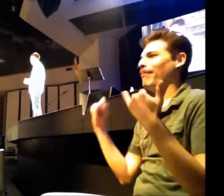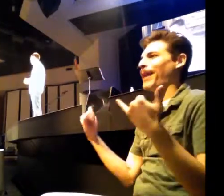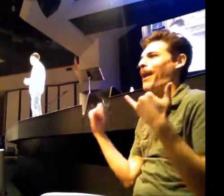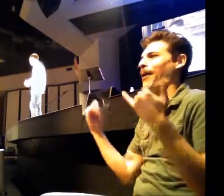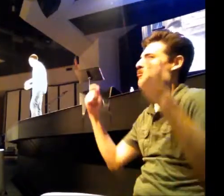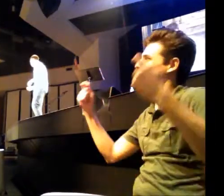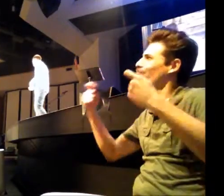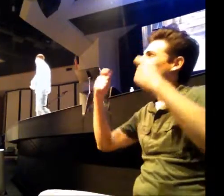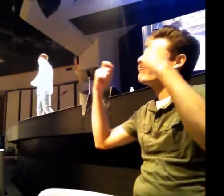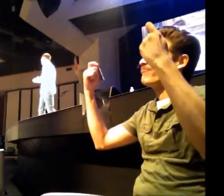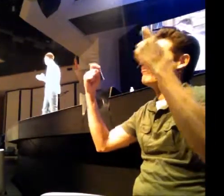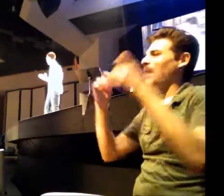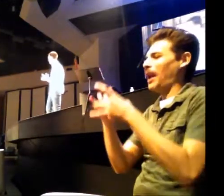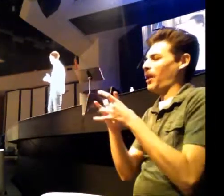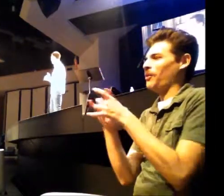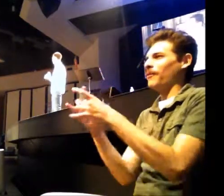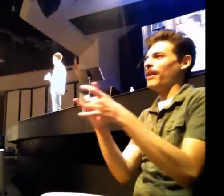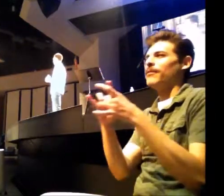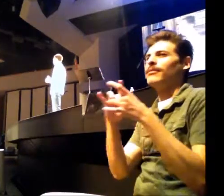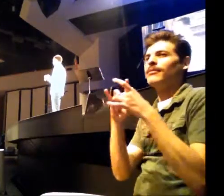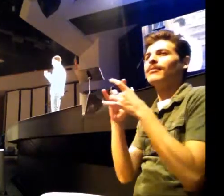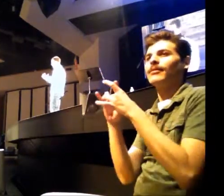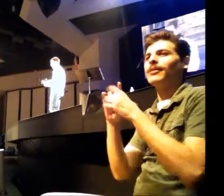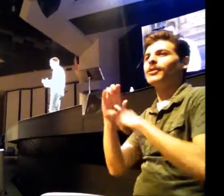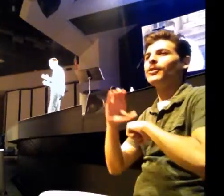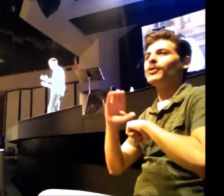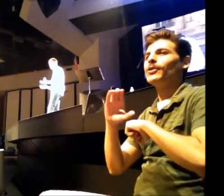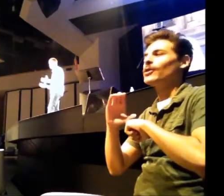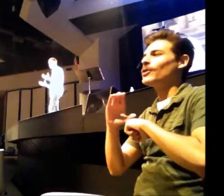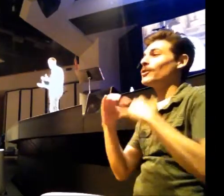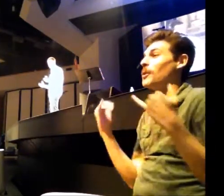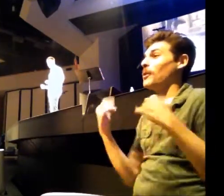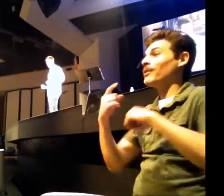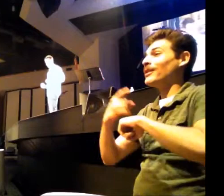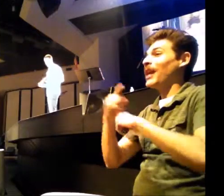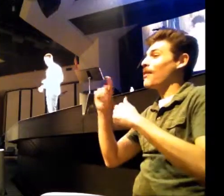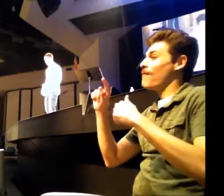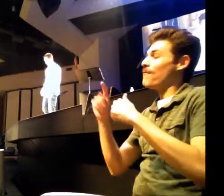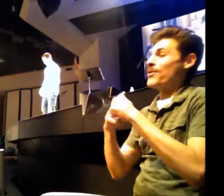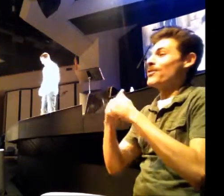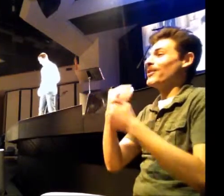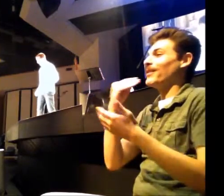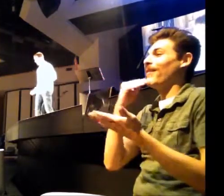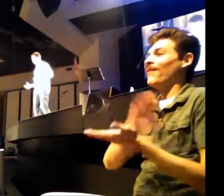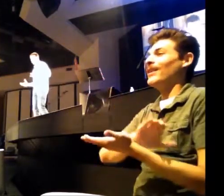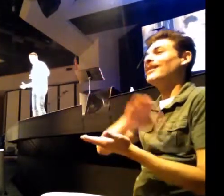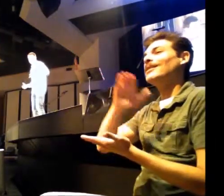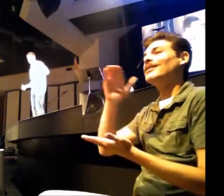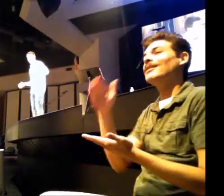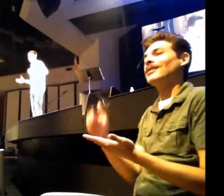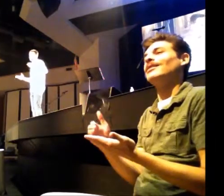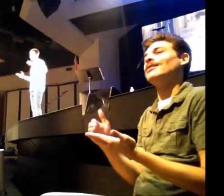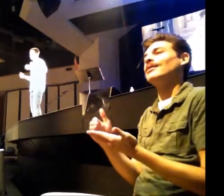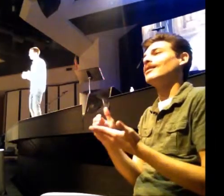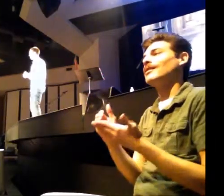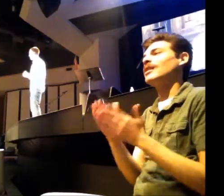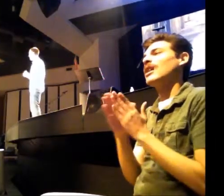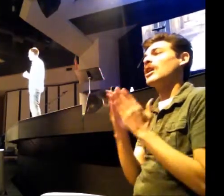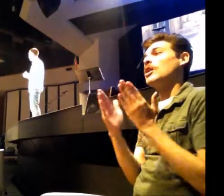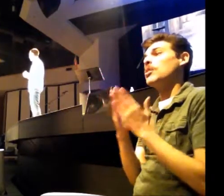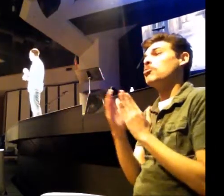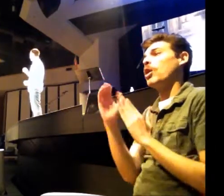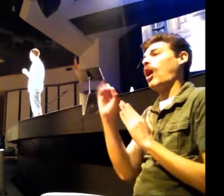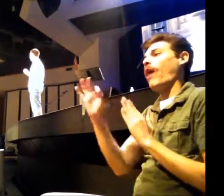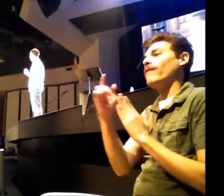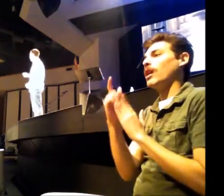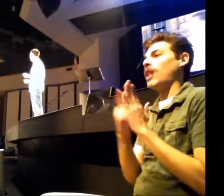church. So today we're going to start with the very first of those feasts that God commands, that God decrees in the book of the law, or the first five books of the